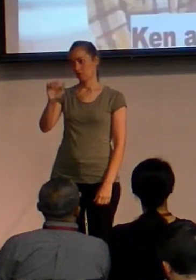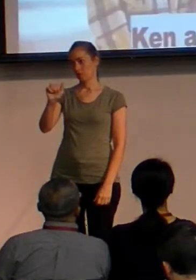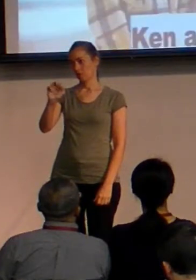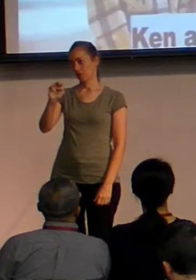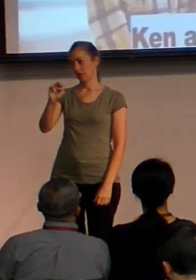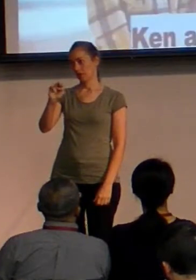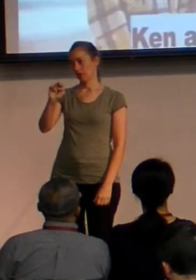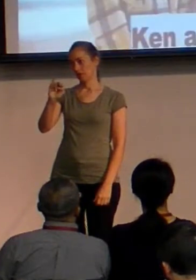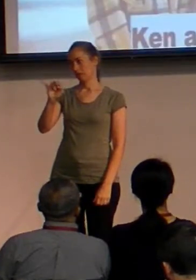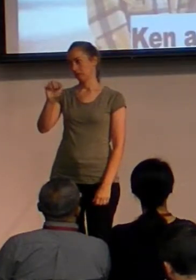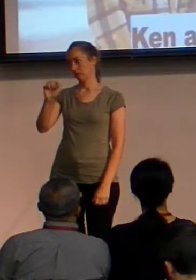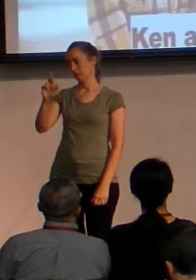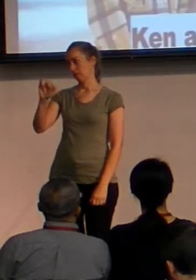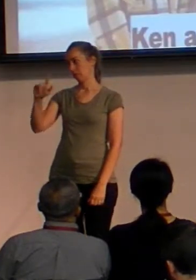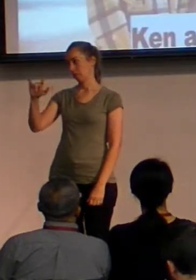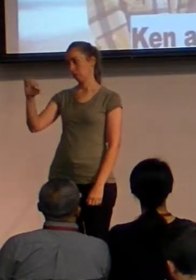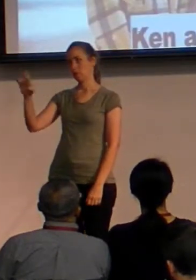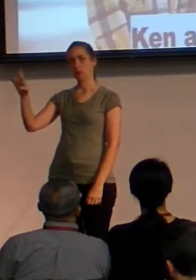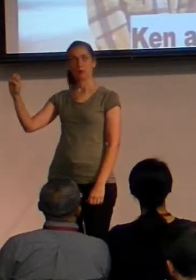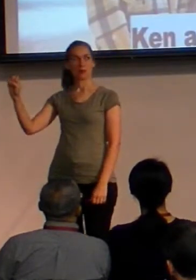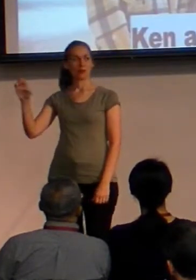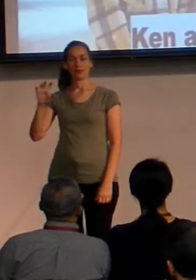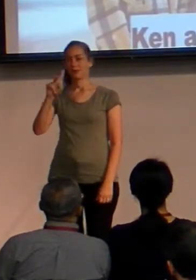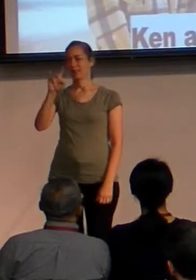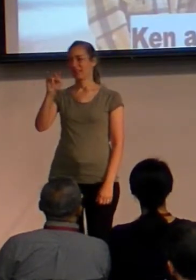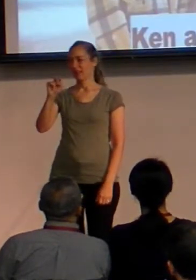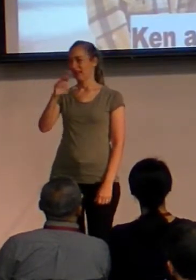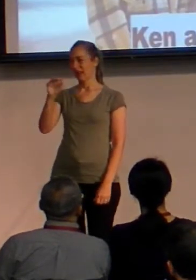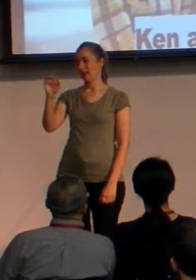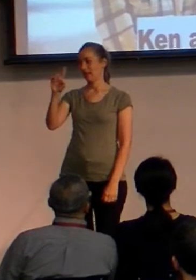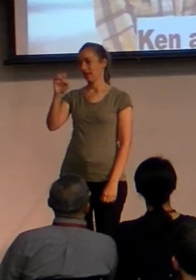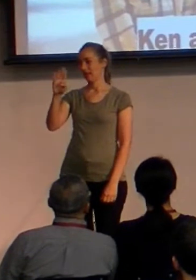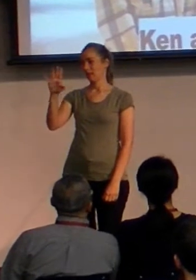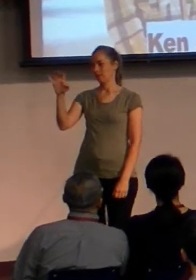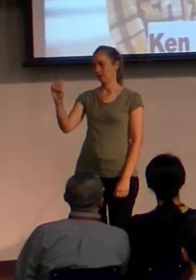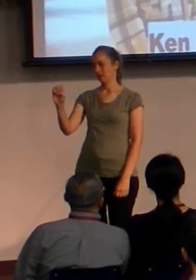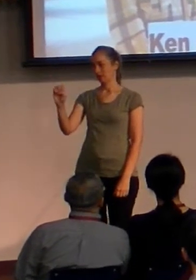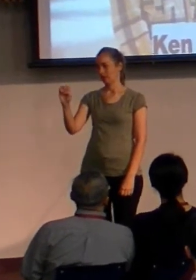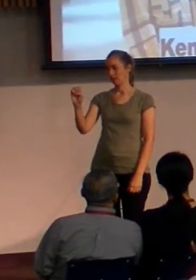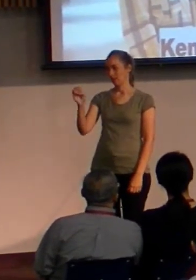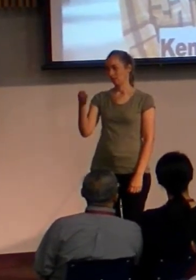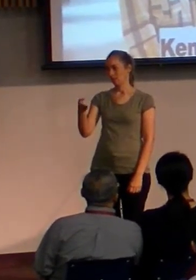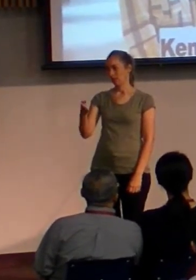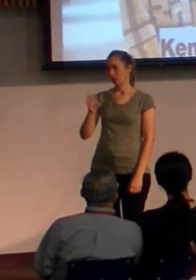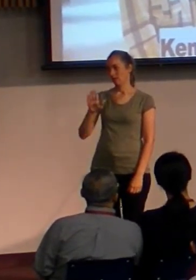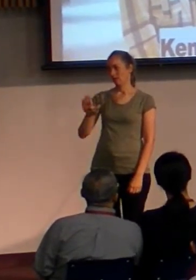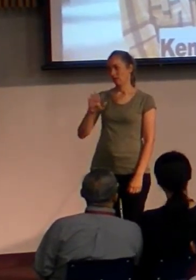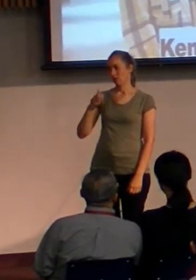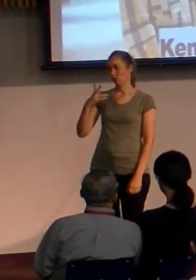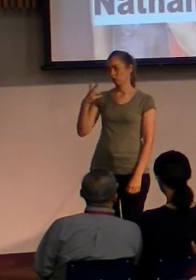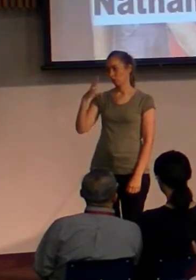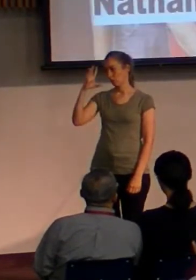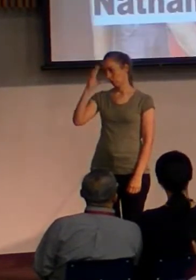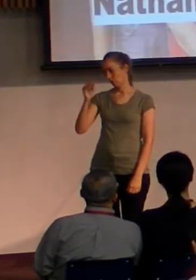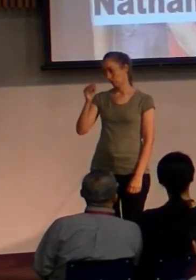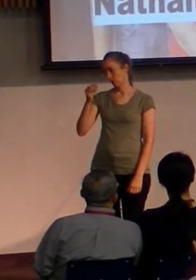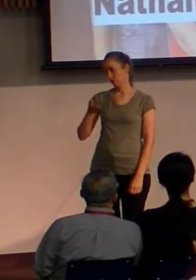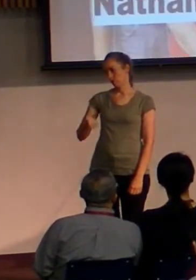the Philippines. Ken and Debbie Xie and their two boys.